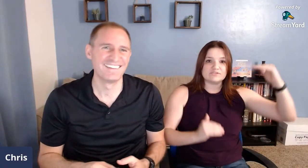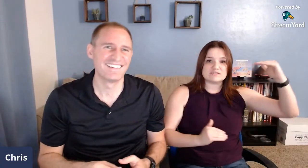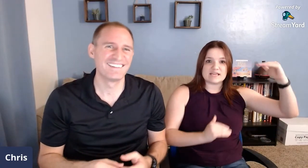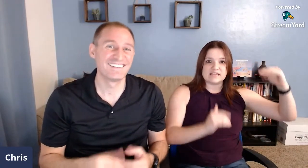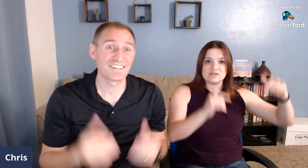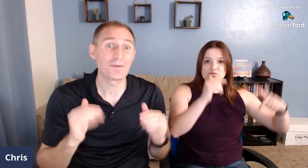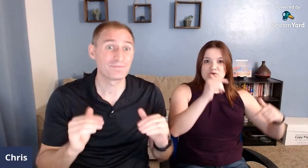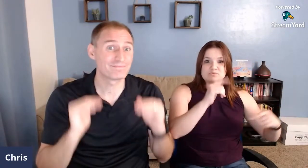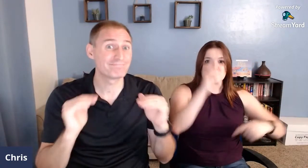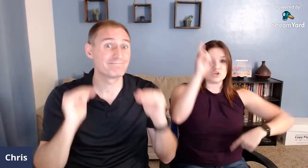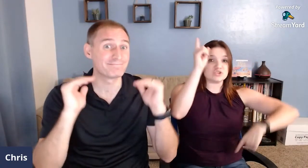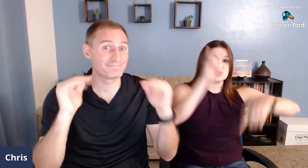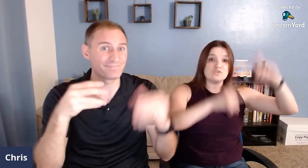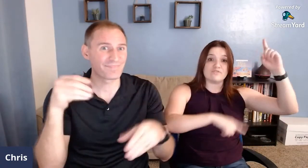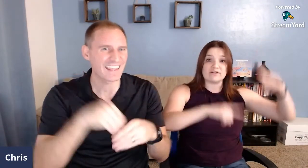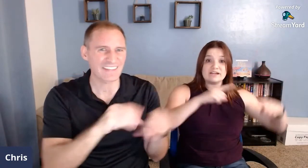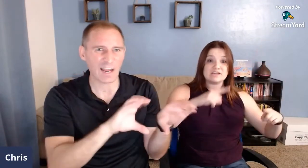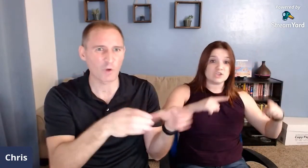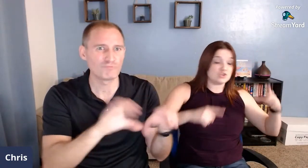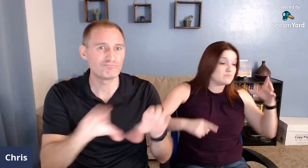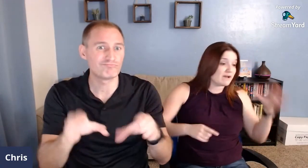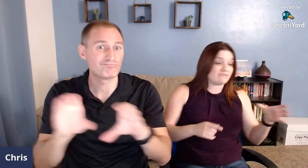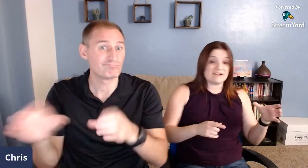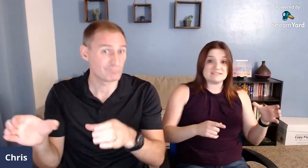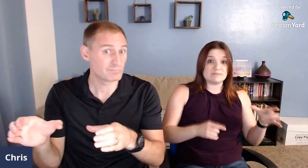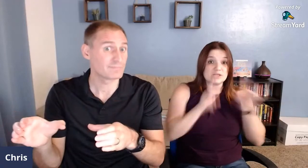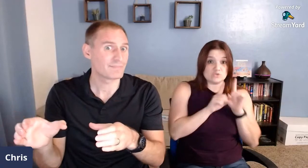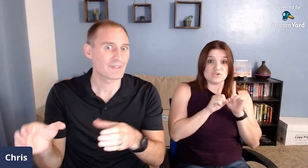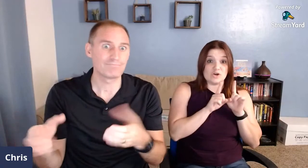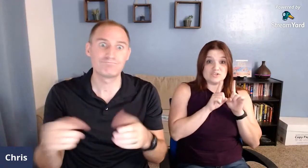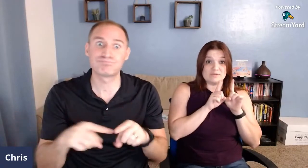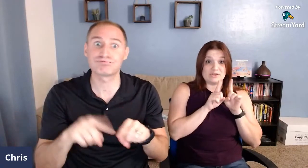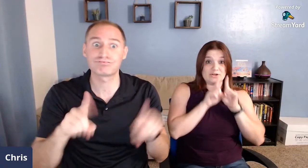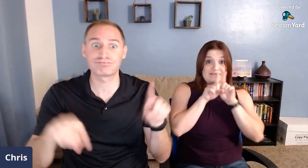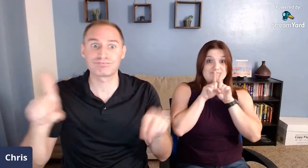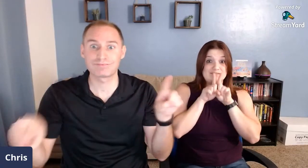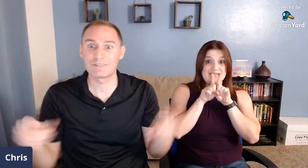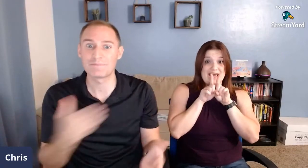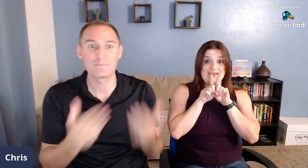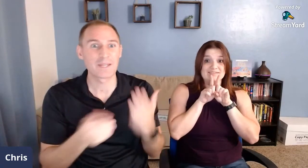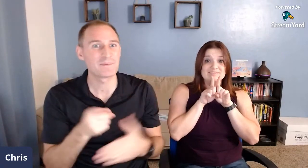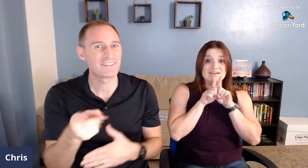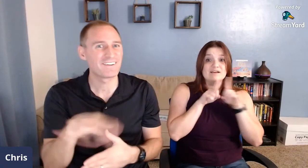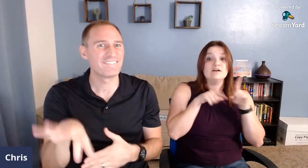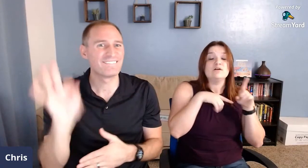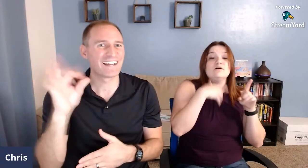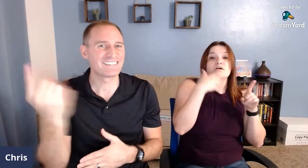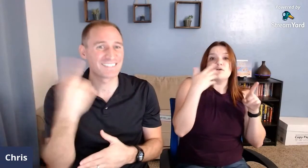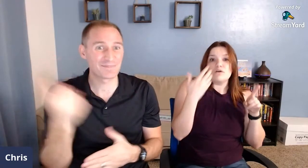the levels in the groups are so varied. You might find somebody who's also been learning today,